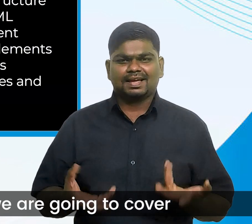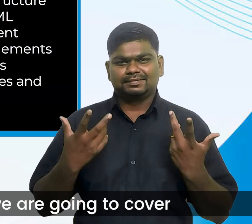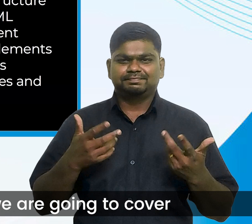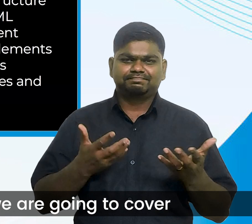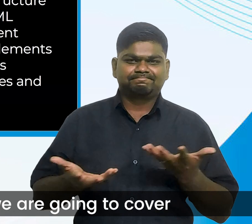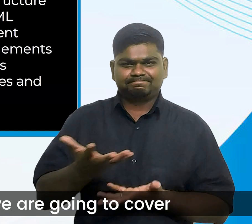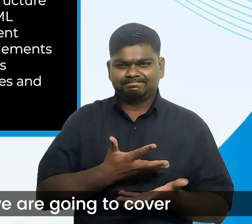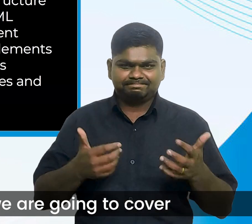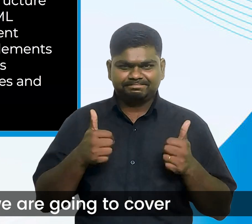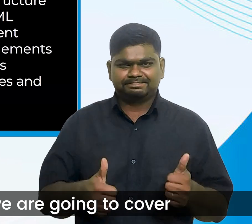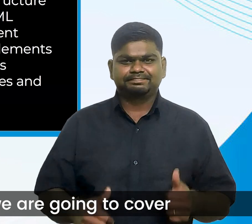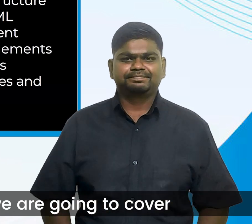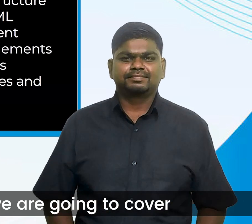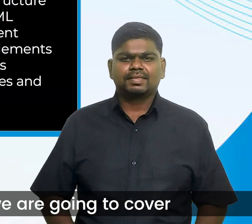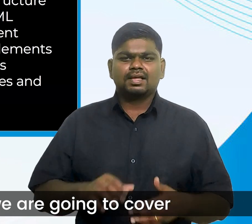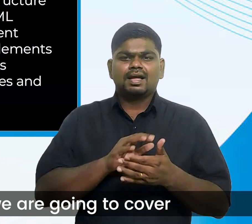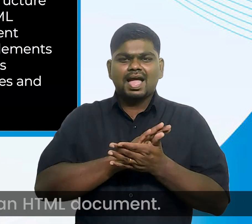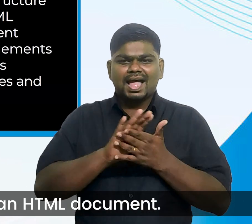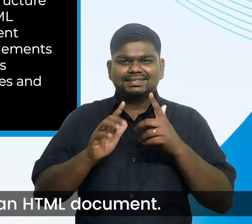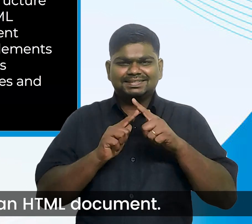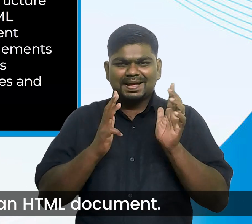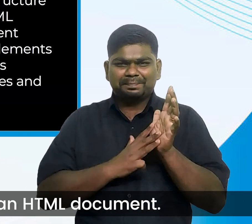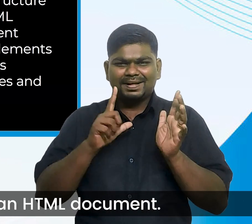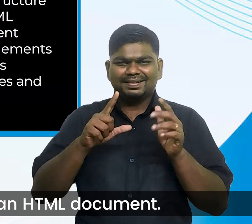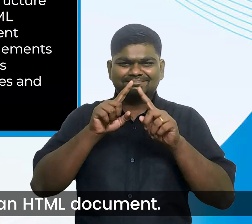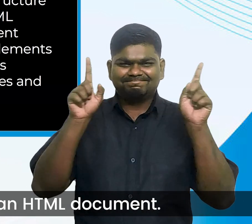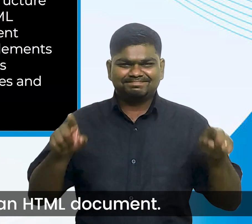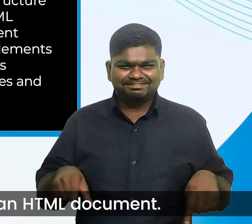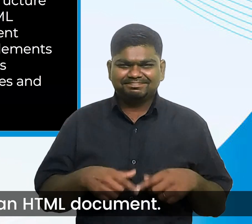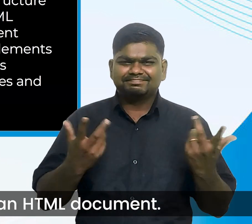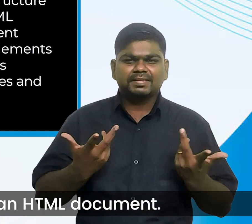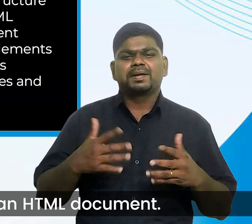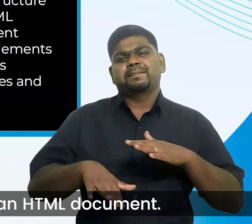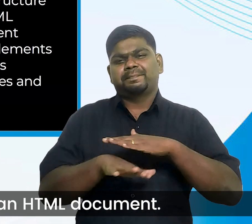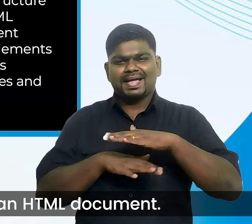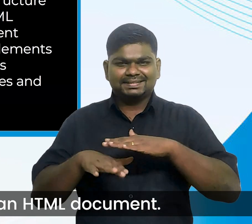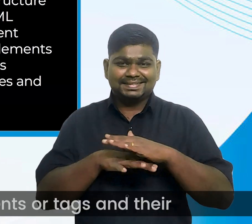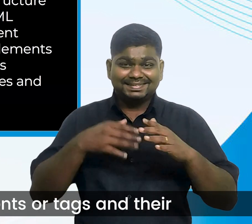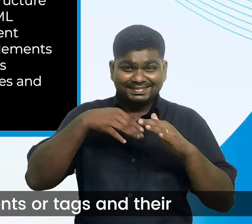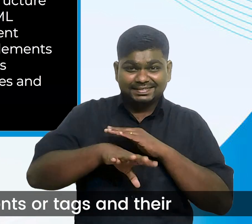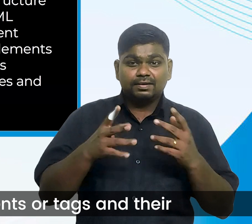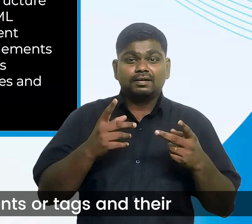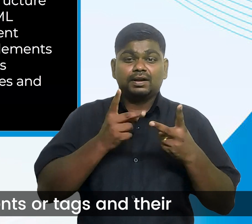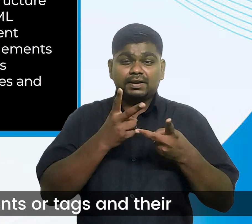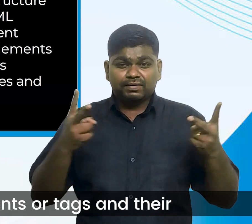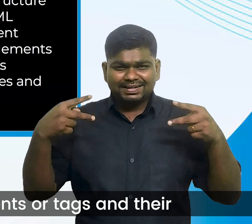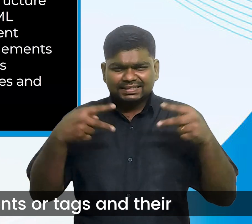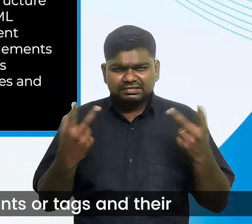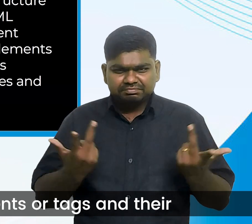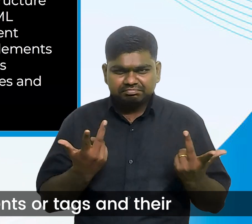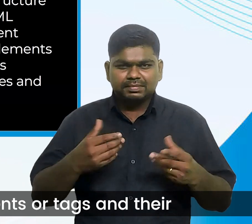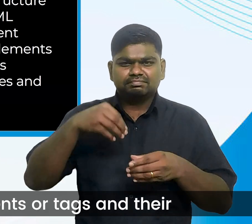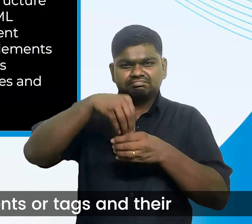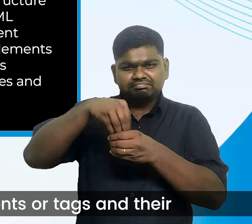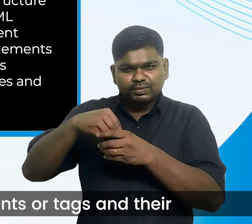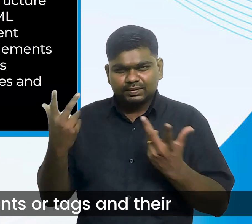Today in this session we are going to cover a basic structure of an HTML document and different types of